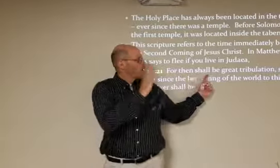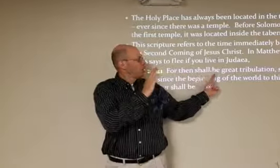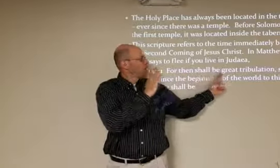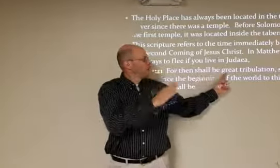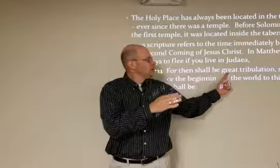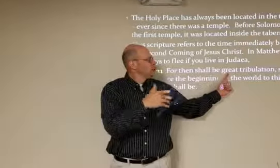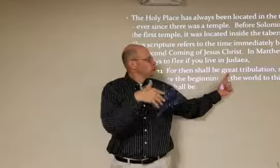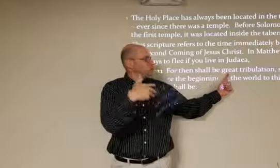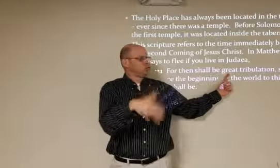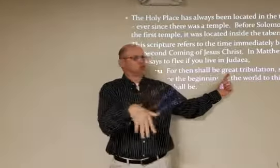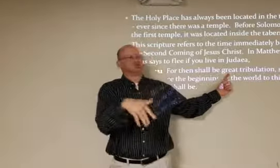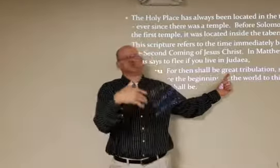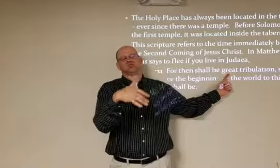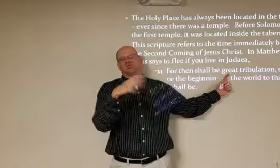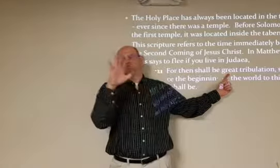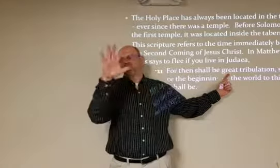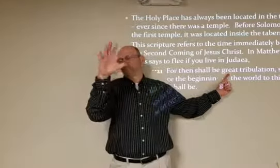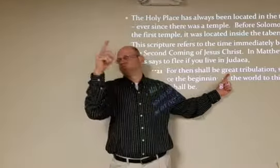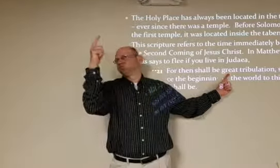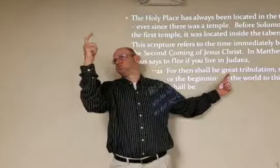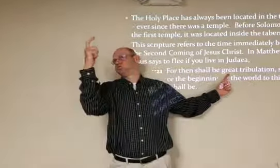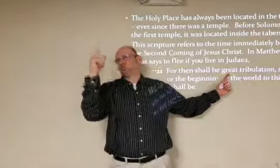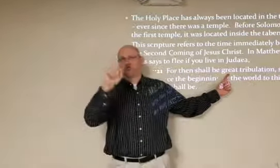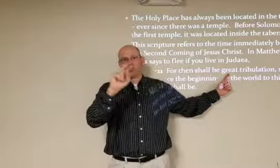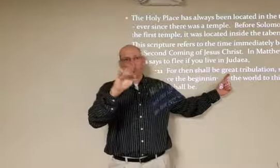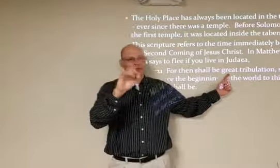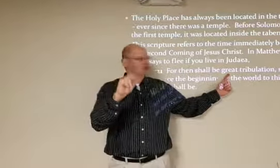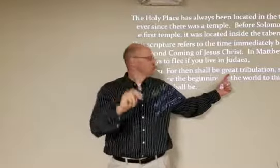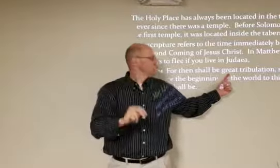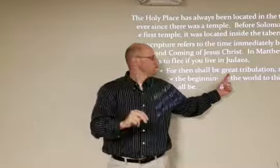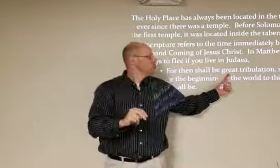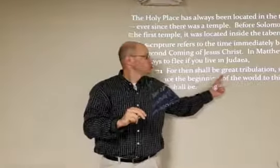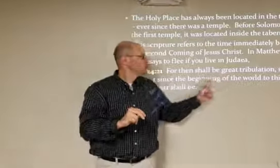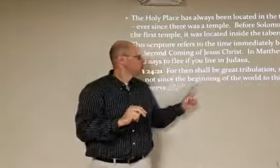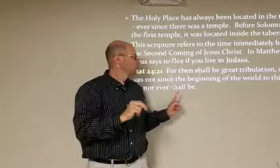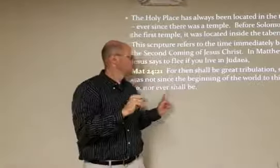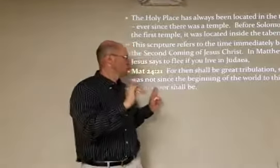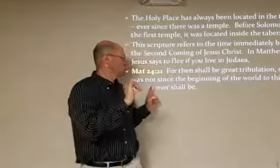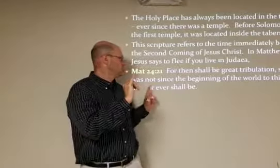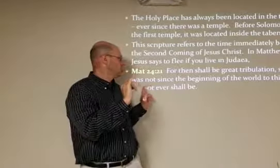For then shall be great tribulation. Oh, tribulation is going to be